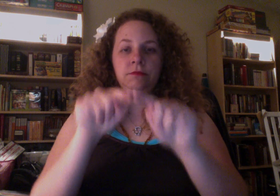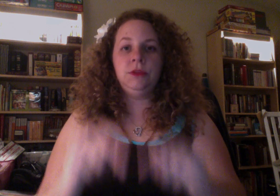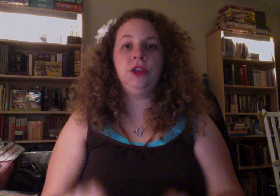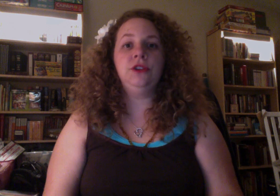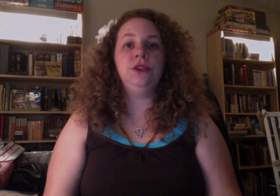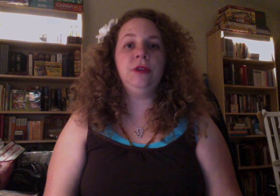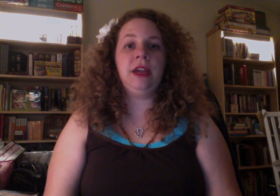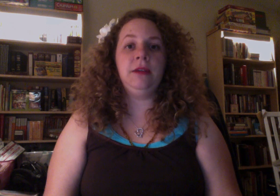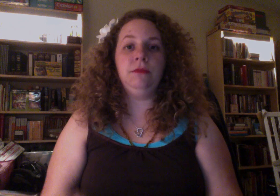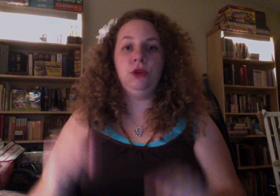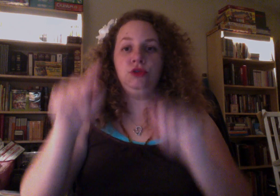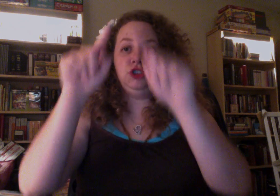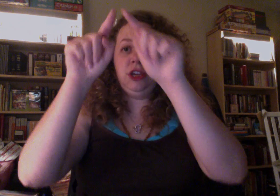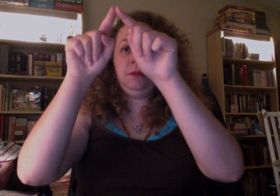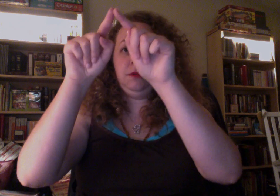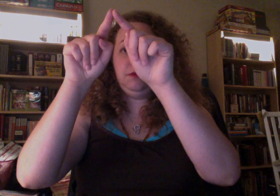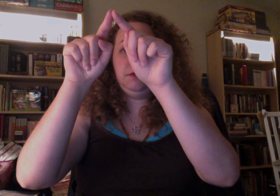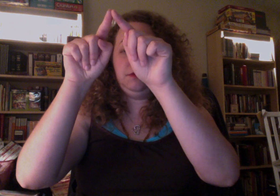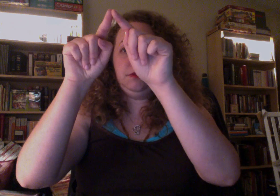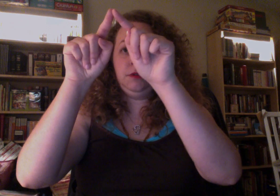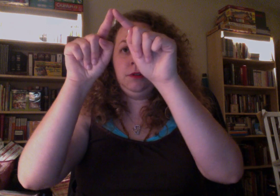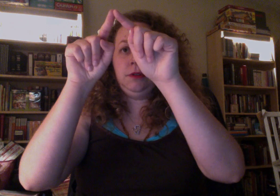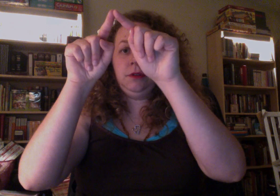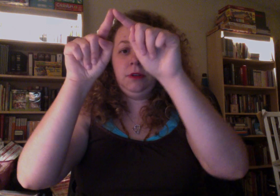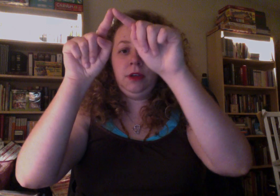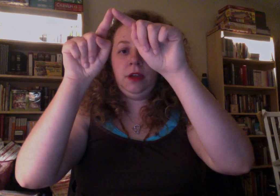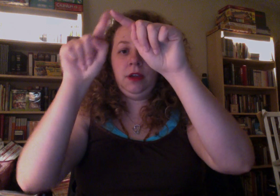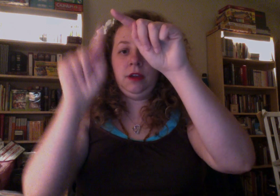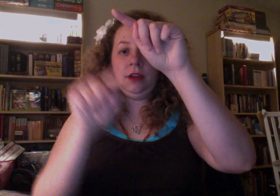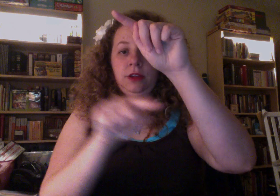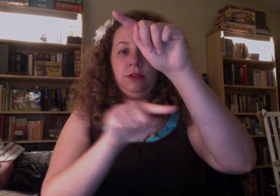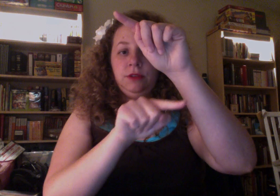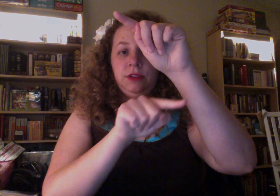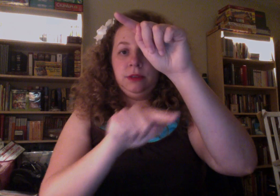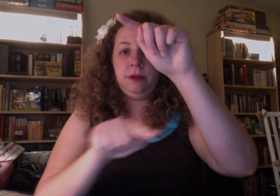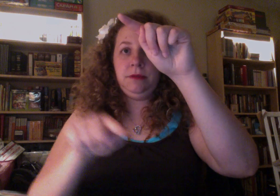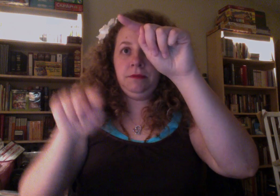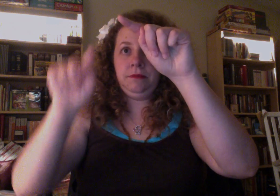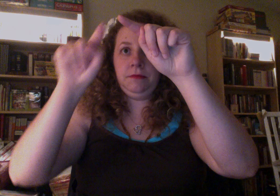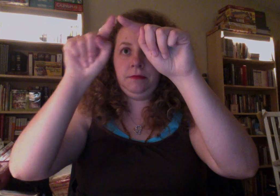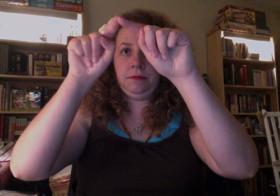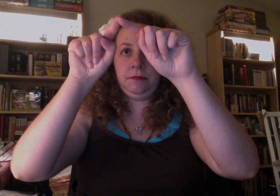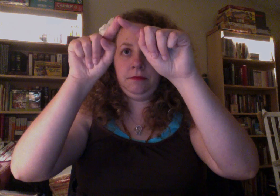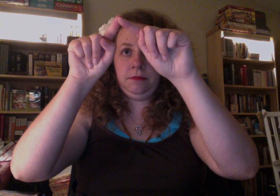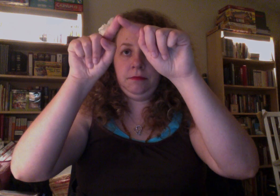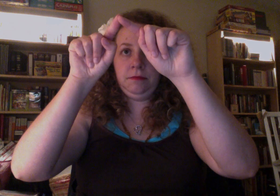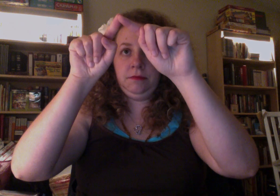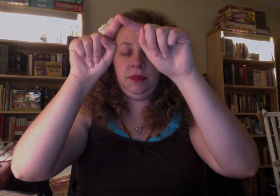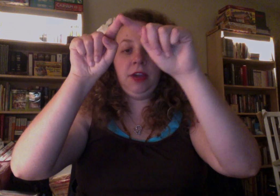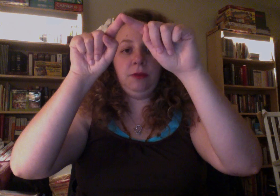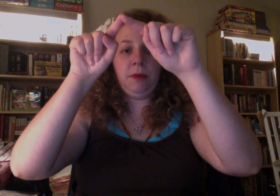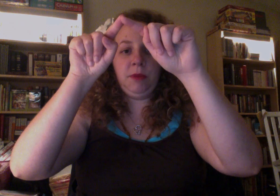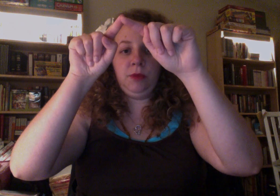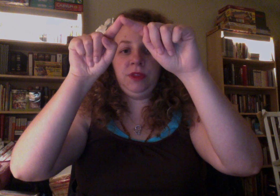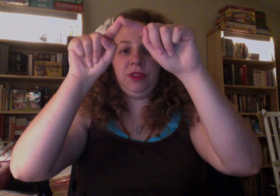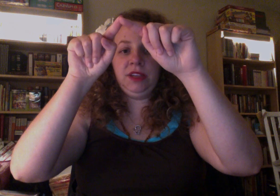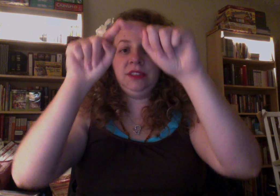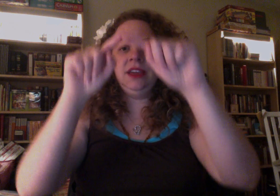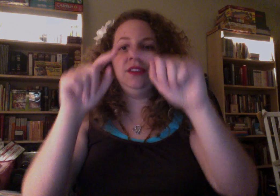You can do a moon shape. And I can do it this way. Now remember, with this, then